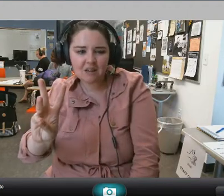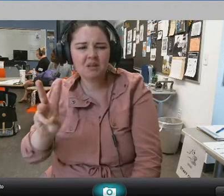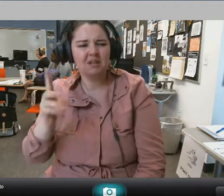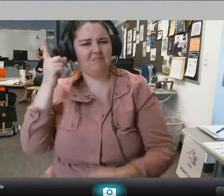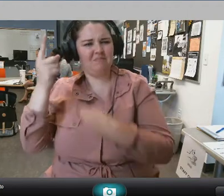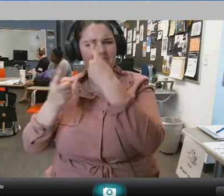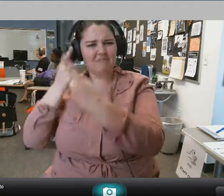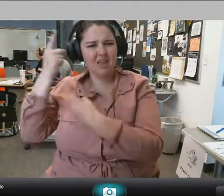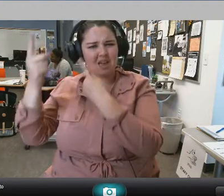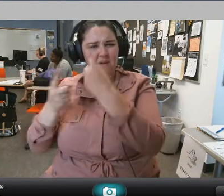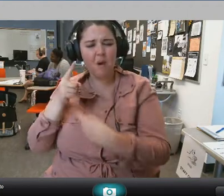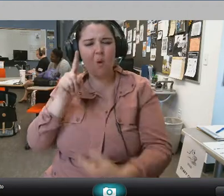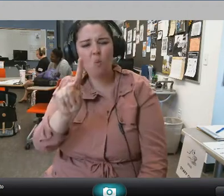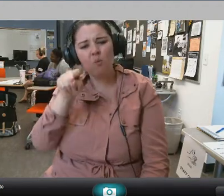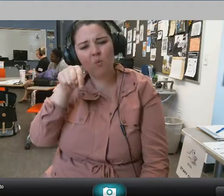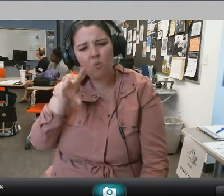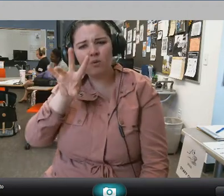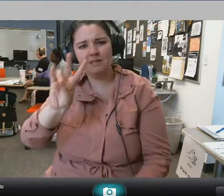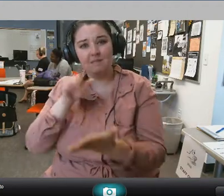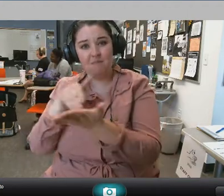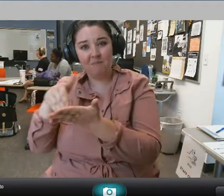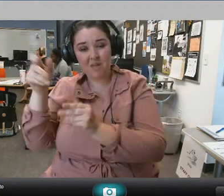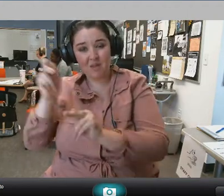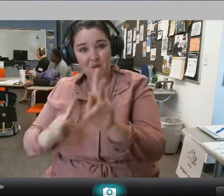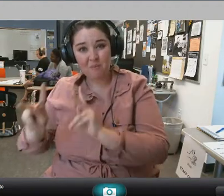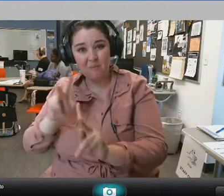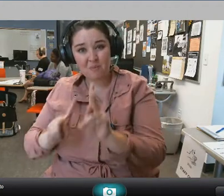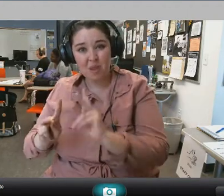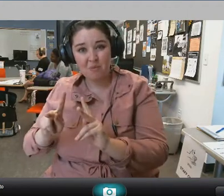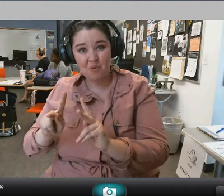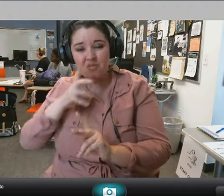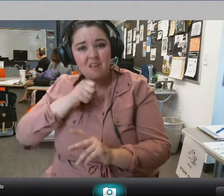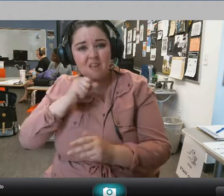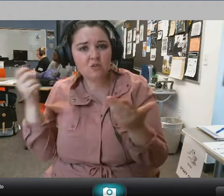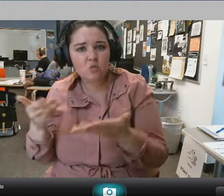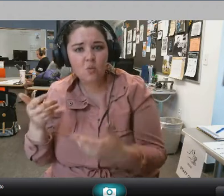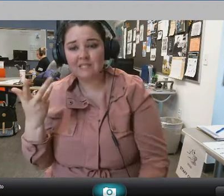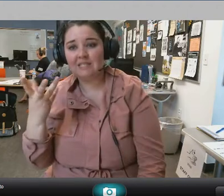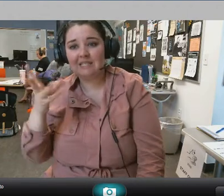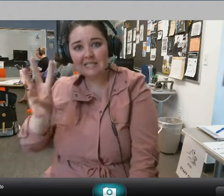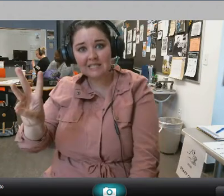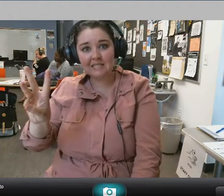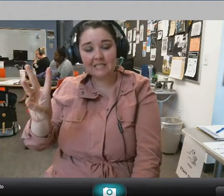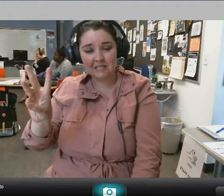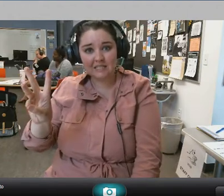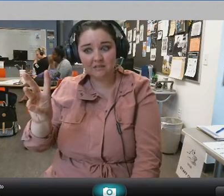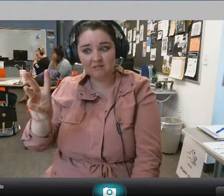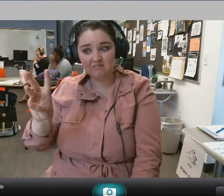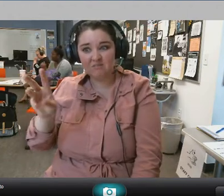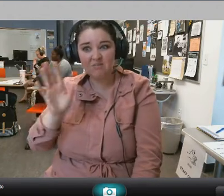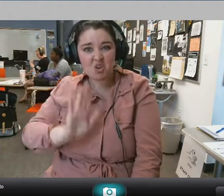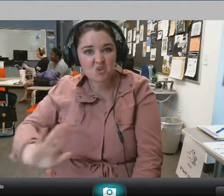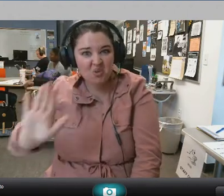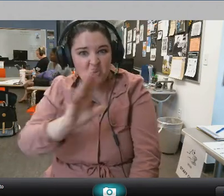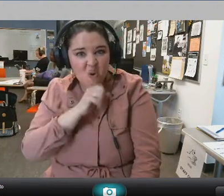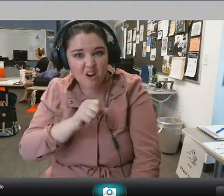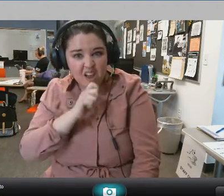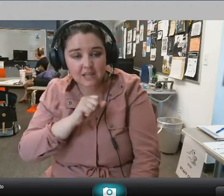million people under the age of 16 working full-time. That's illegal now. You can't do